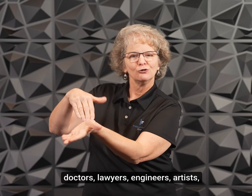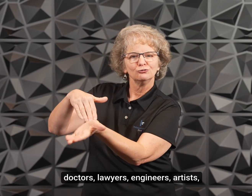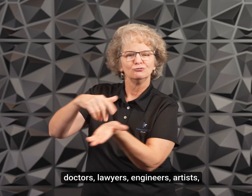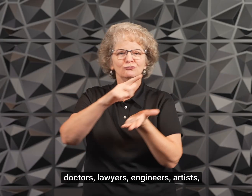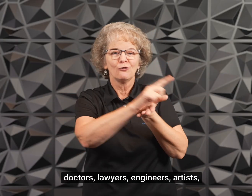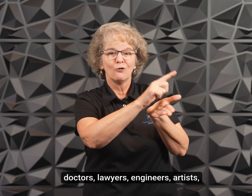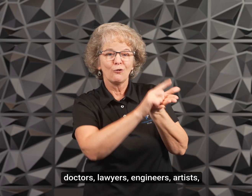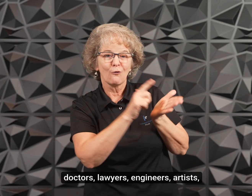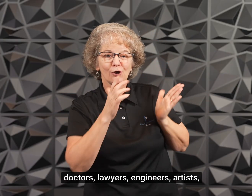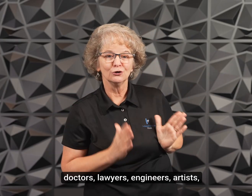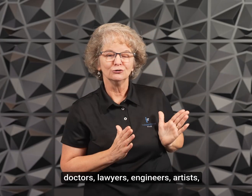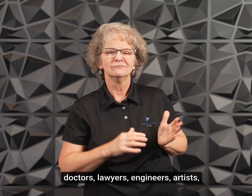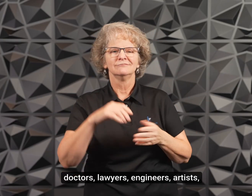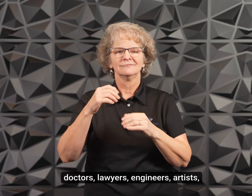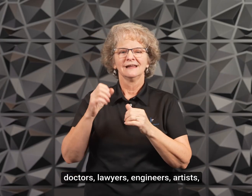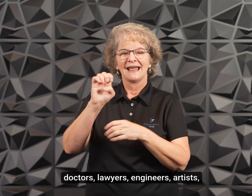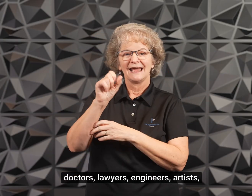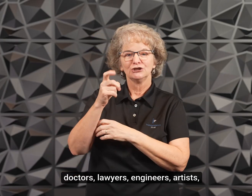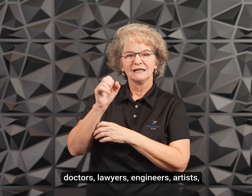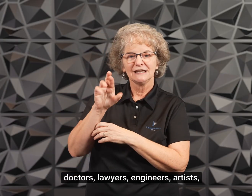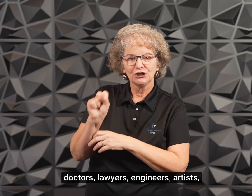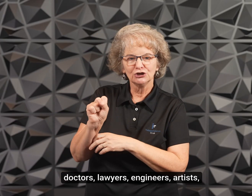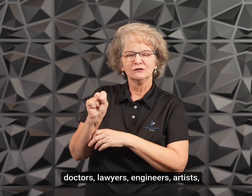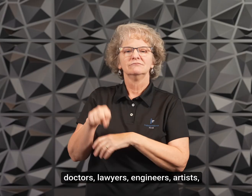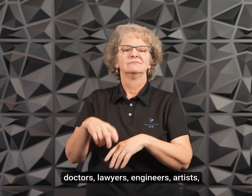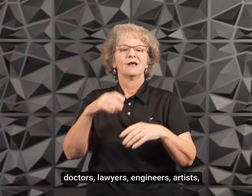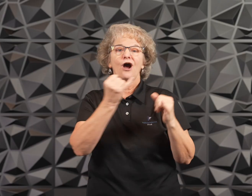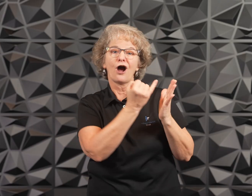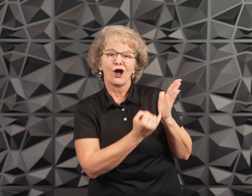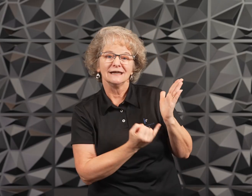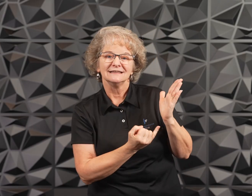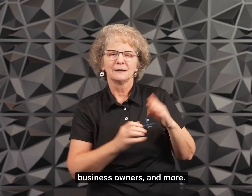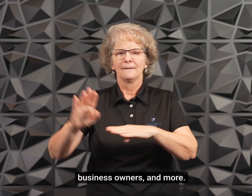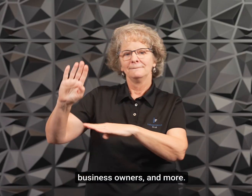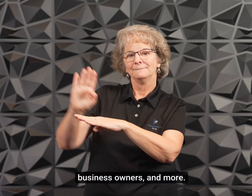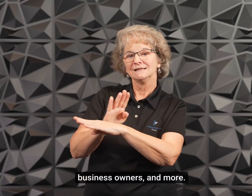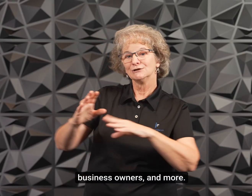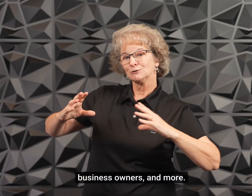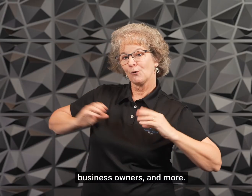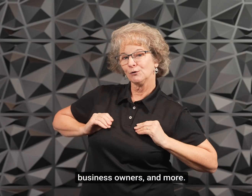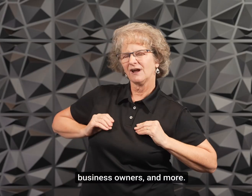doctors, lawyers, engineers, artists, business owners, and